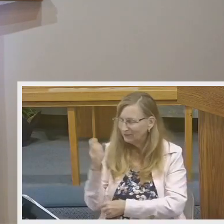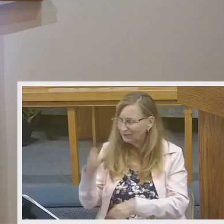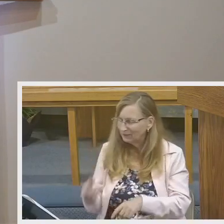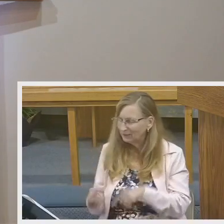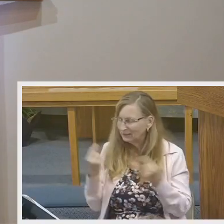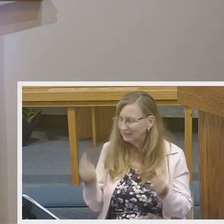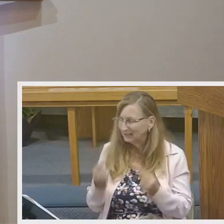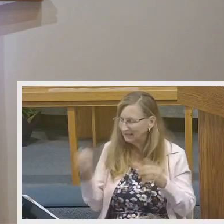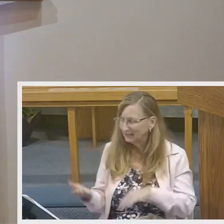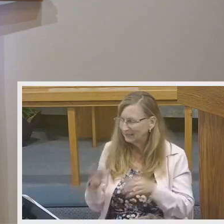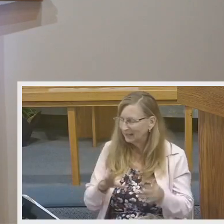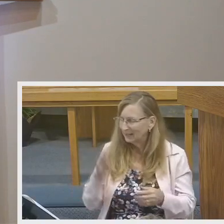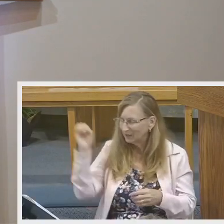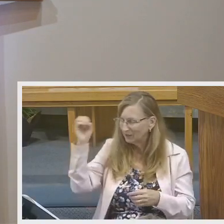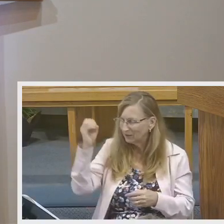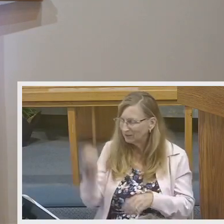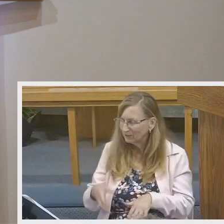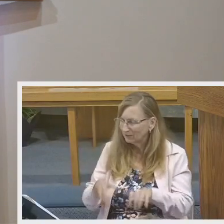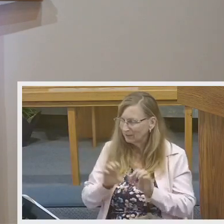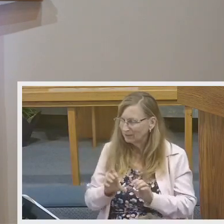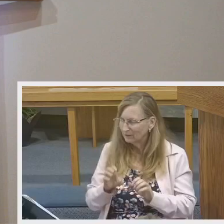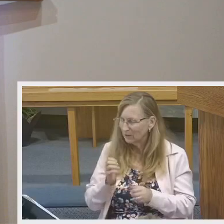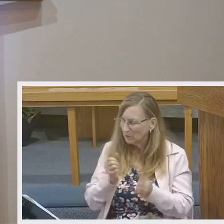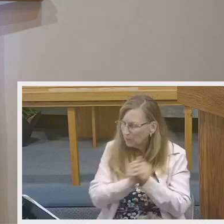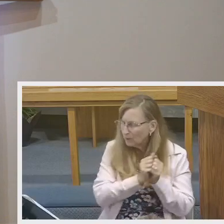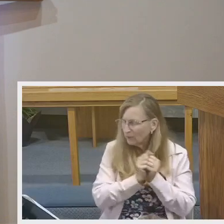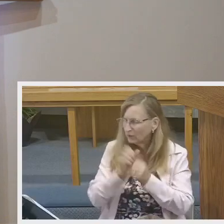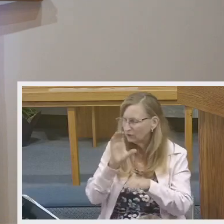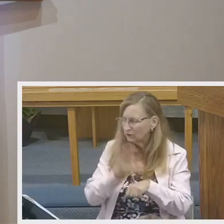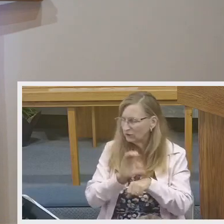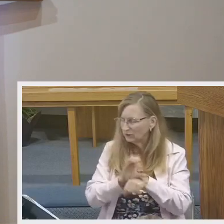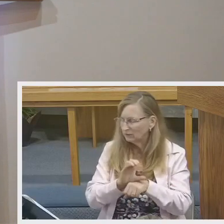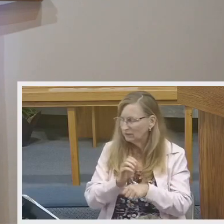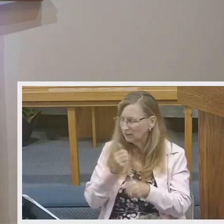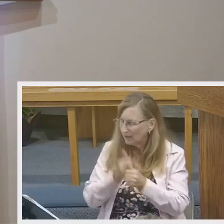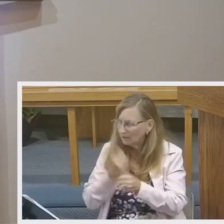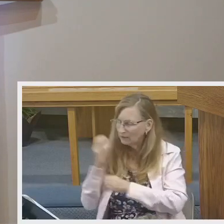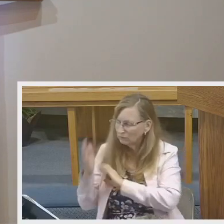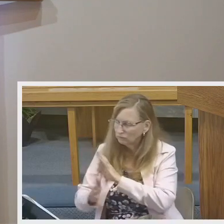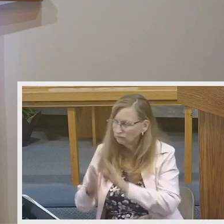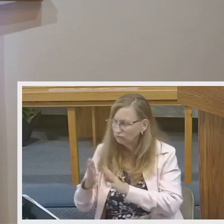With church of every age, we offer you unending grace, forgiving our